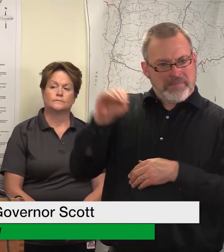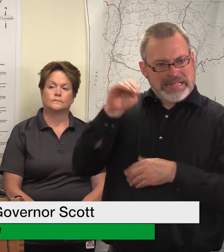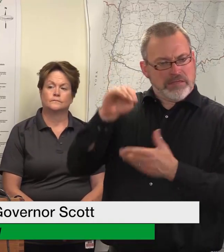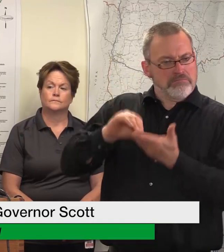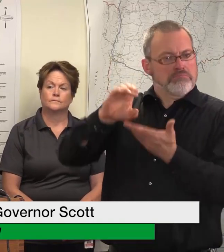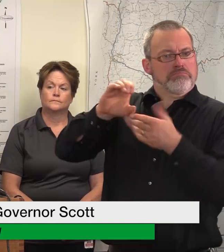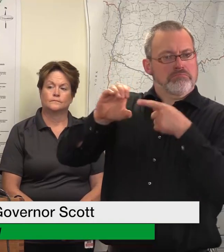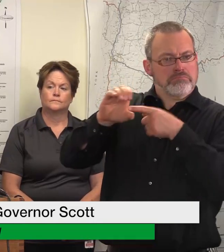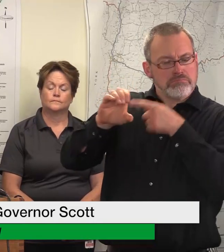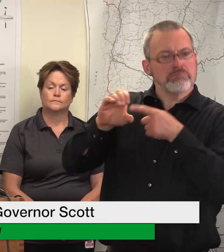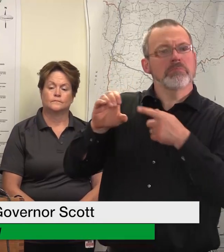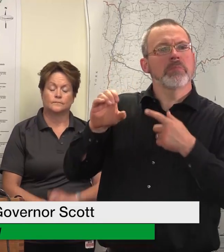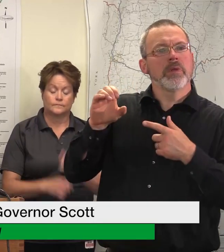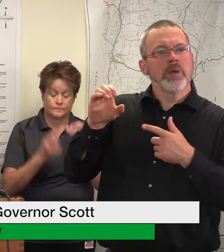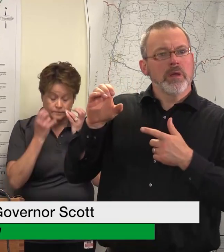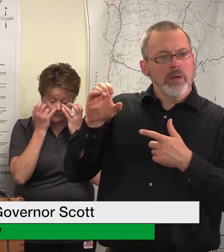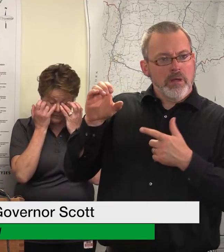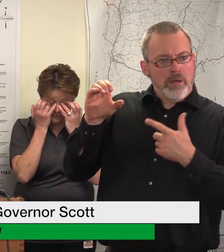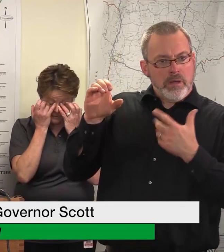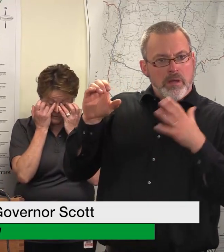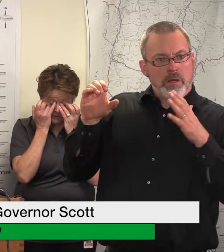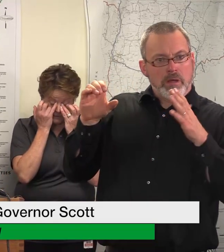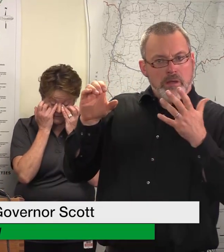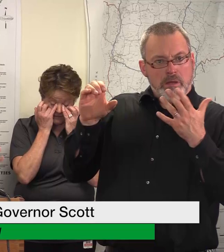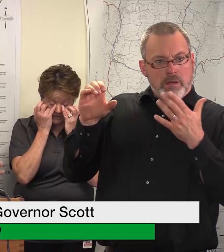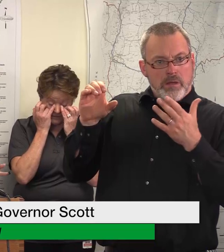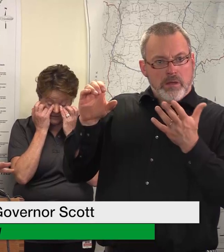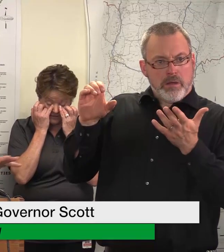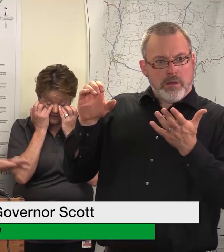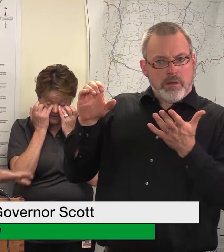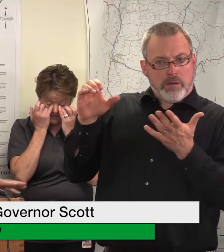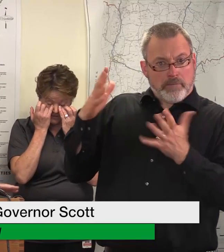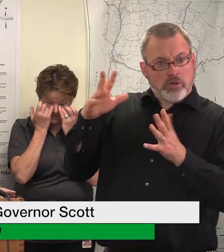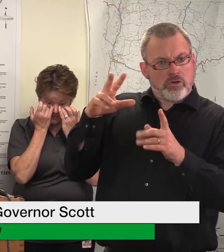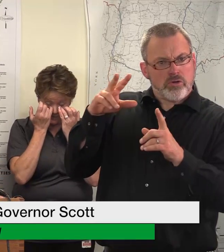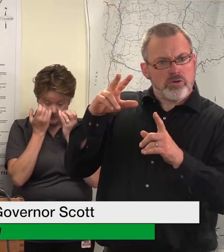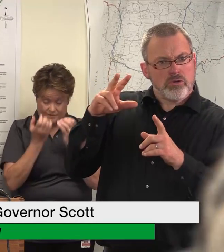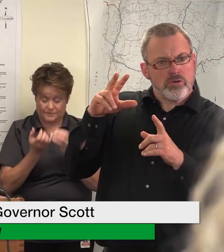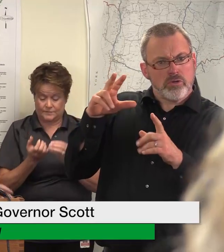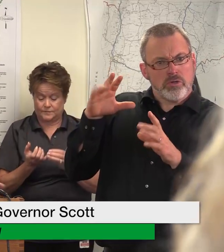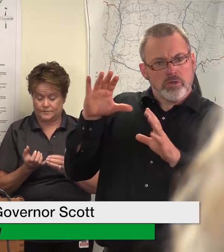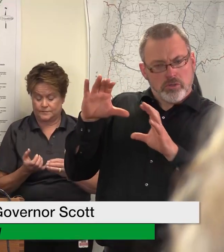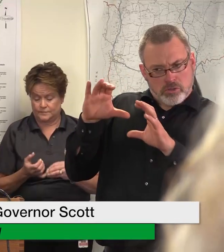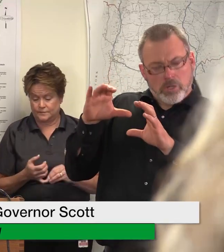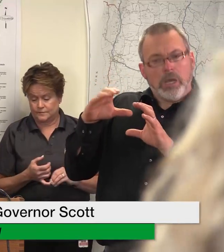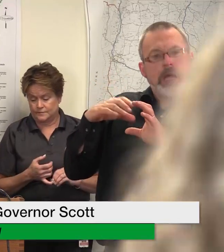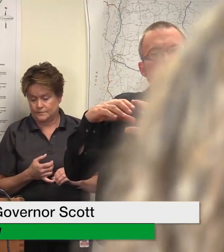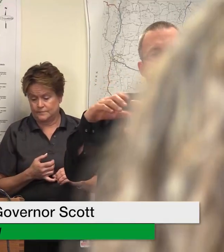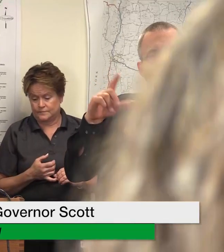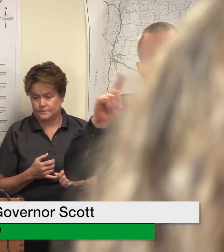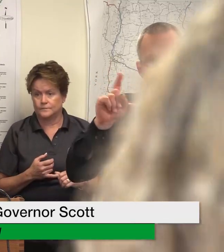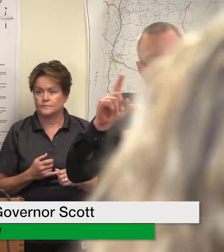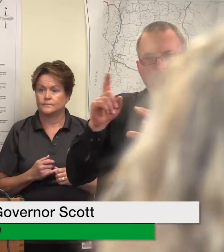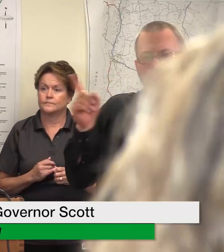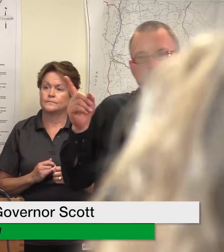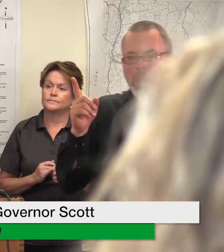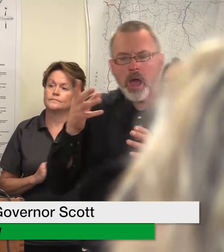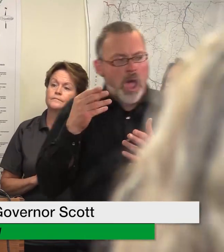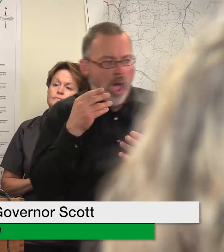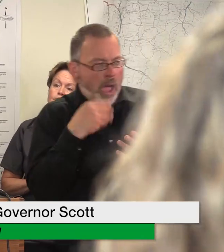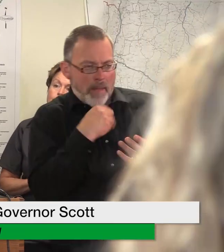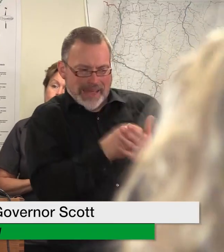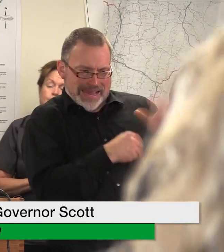for in terms of being spent? No, the savings account that we have, that the $78